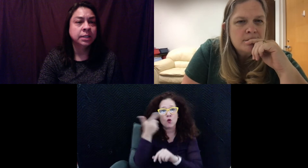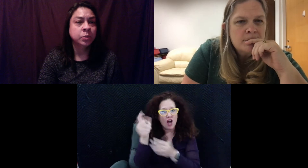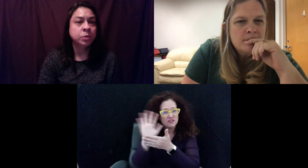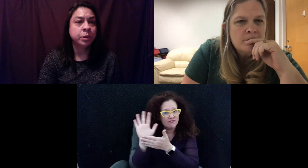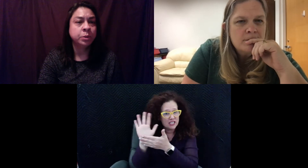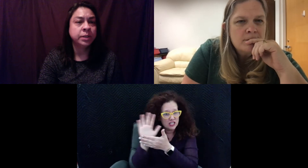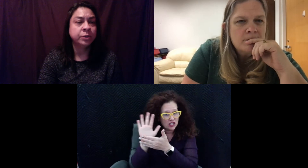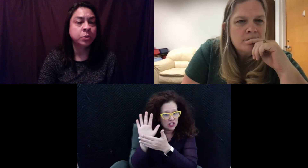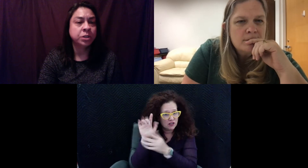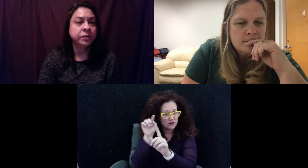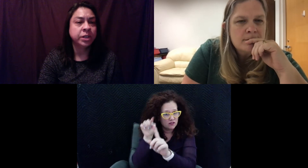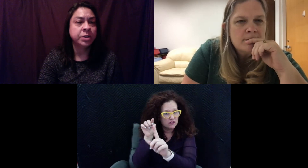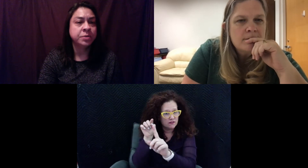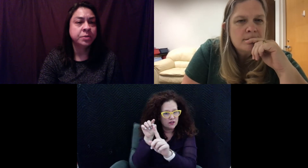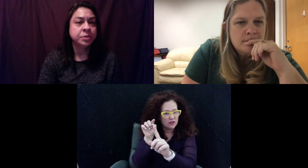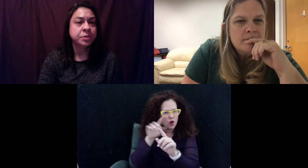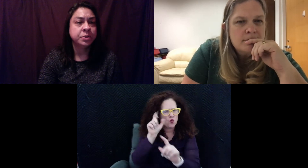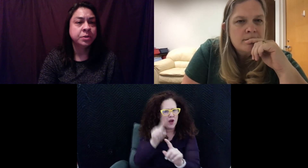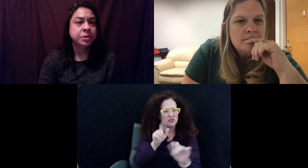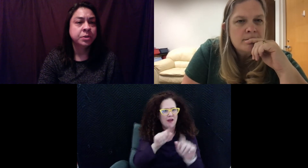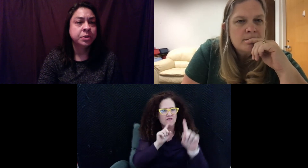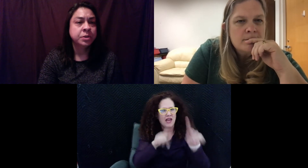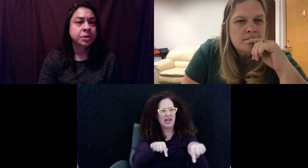it says it will post after watching the video.